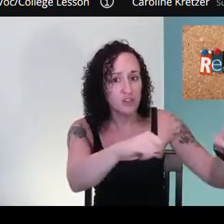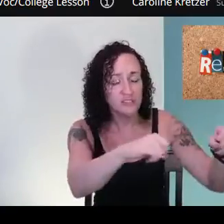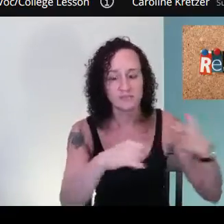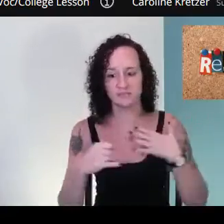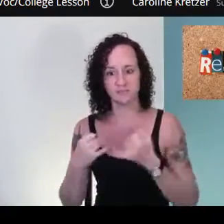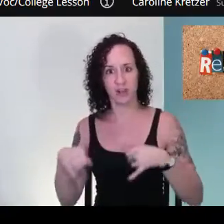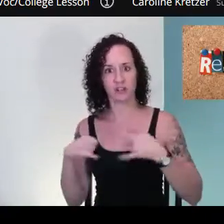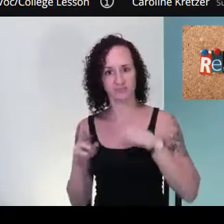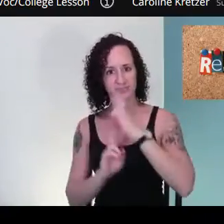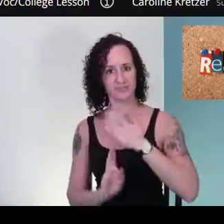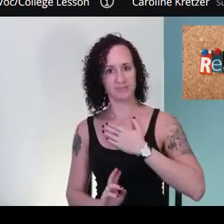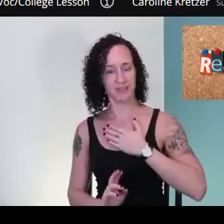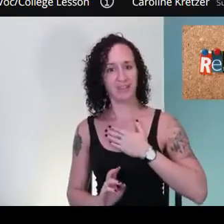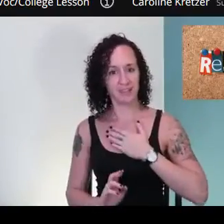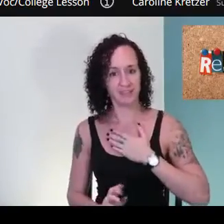pops their bubble.